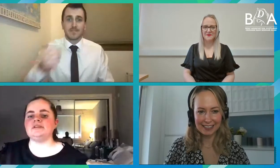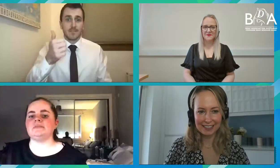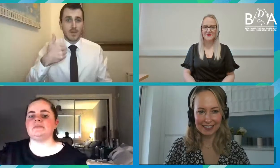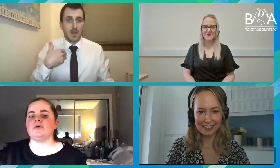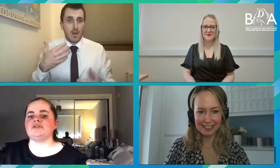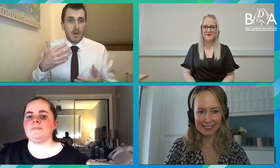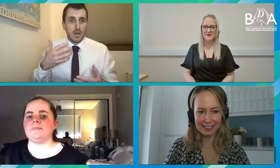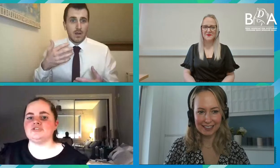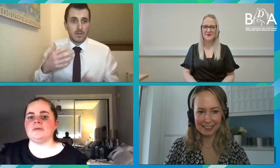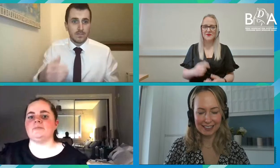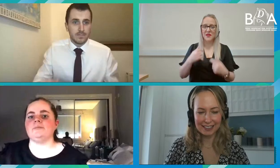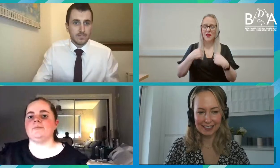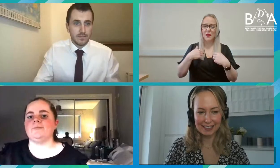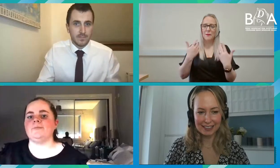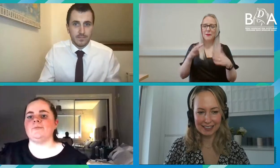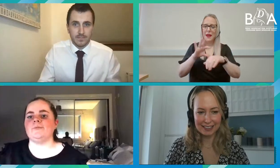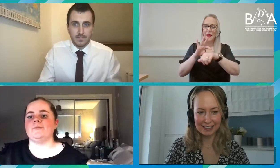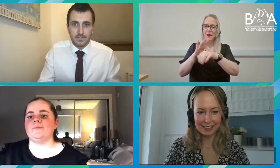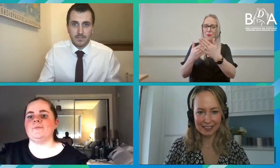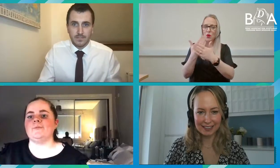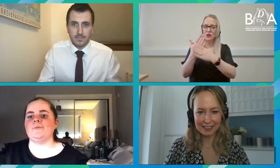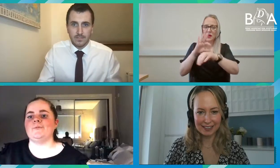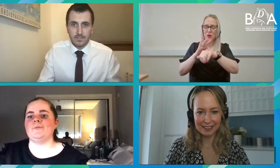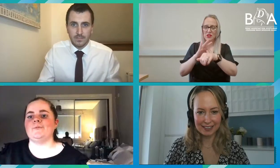I completed my modern apprenticeship